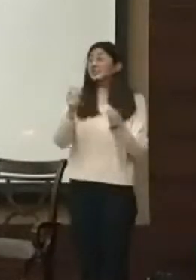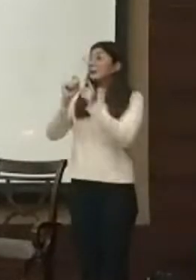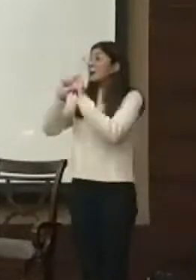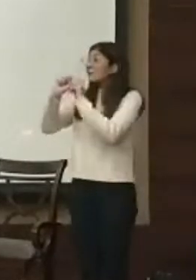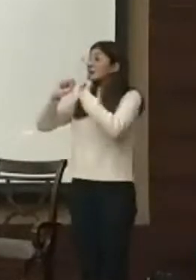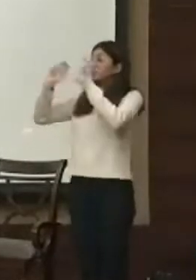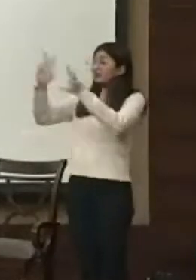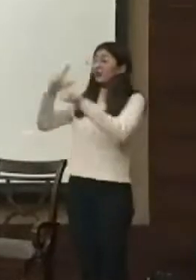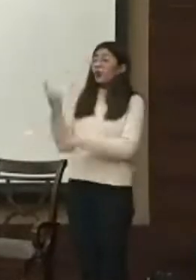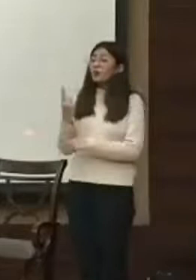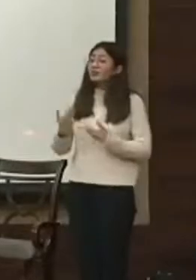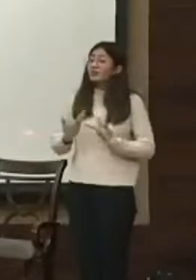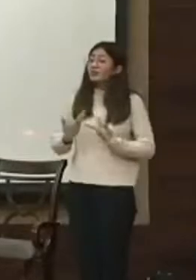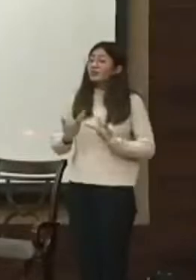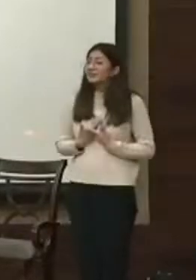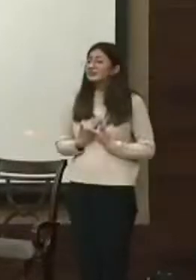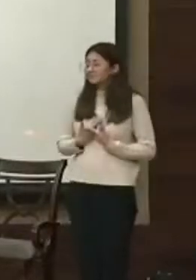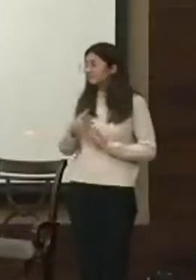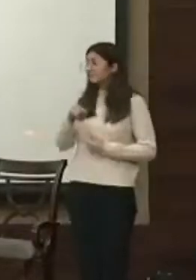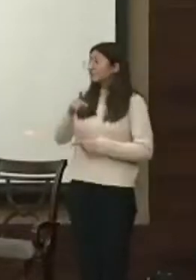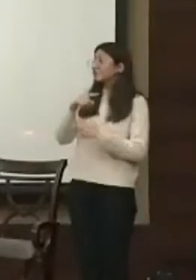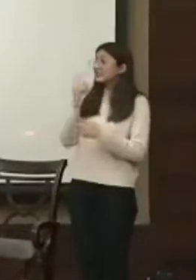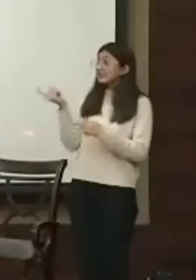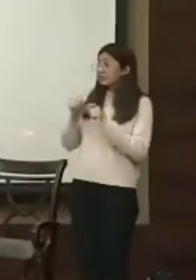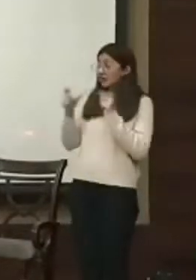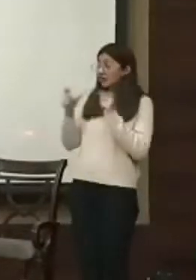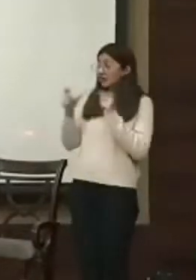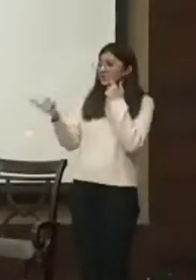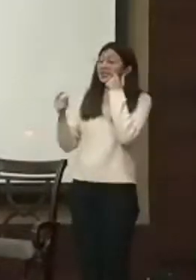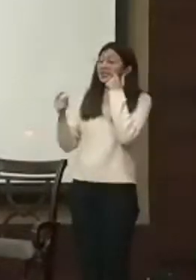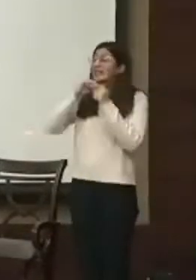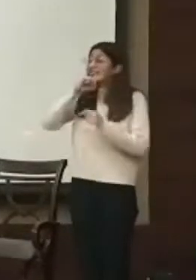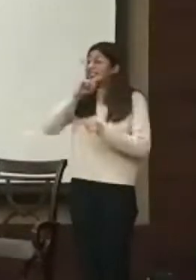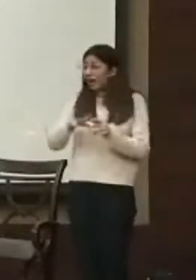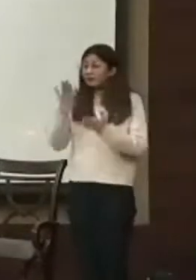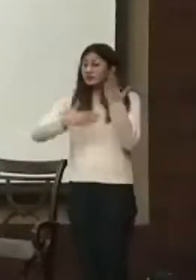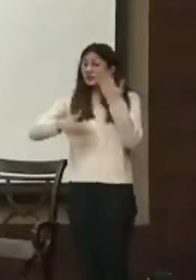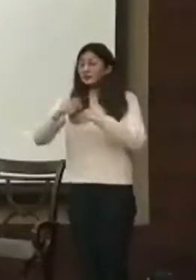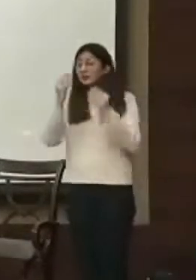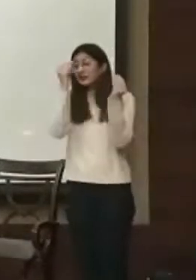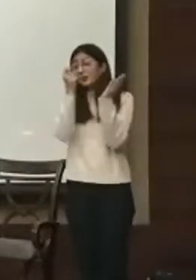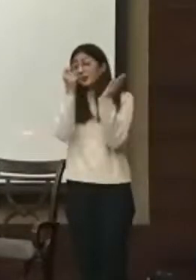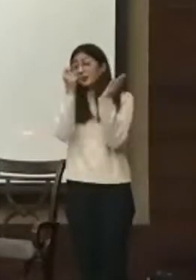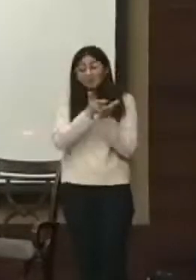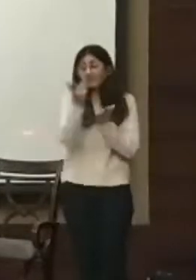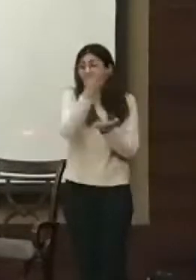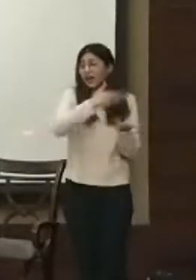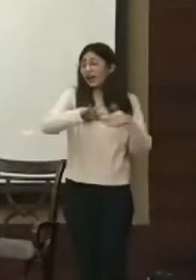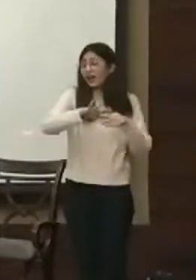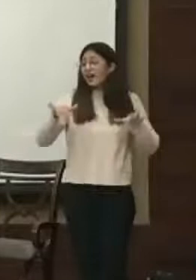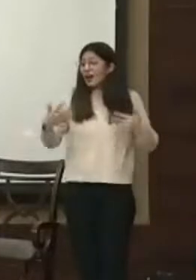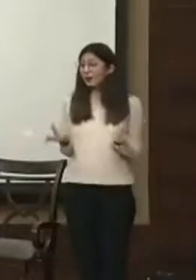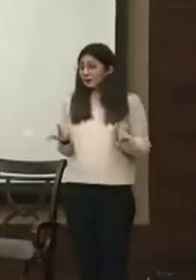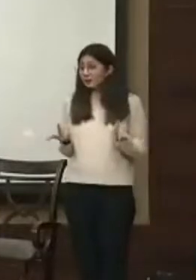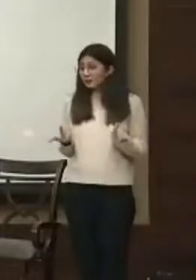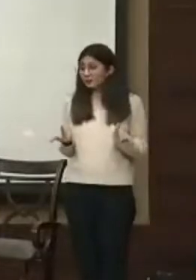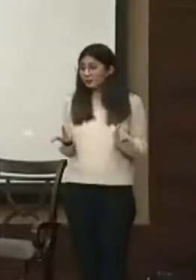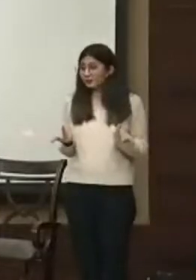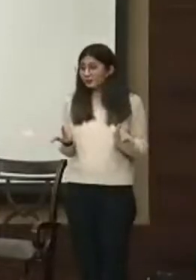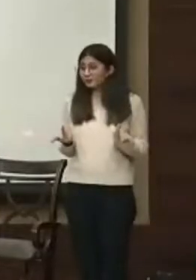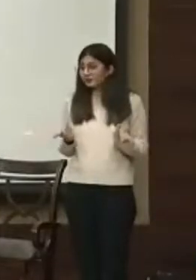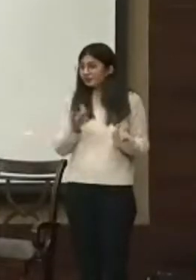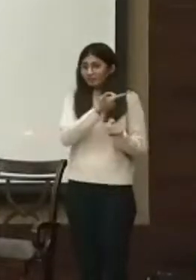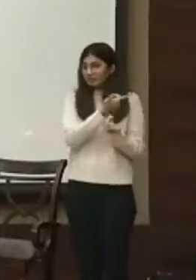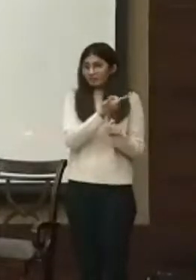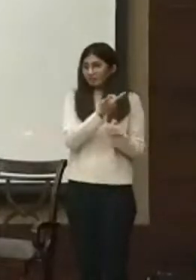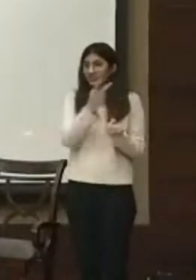plight of people and young youth with disabilities living in the poor rural areas, smaller towns. They don't